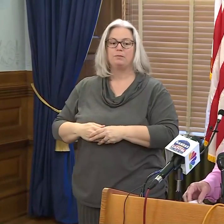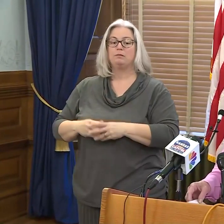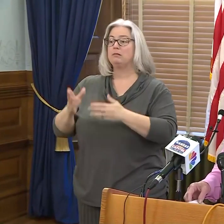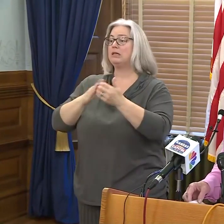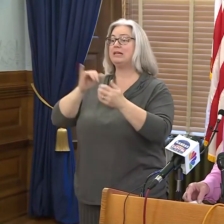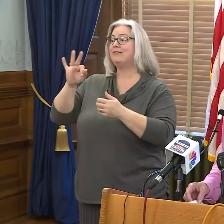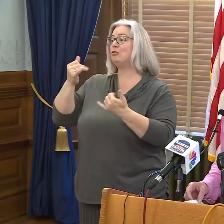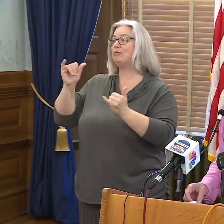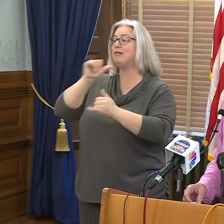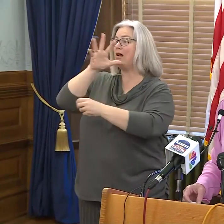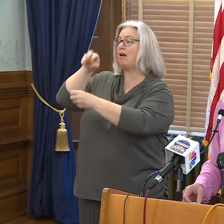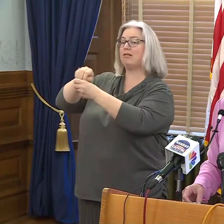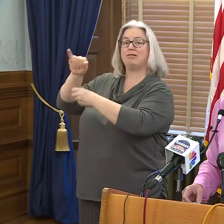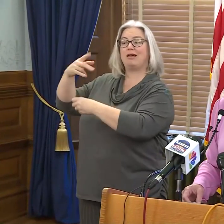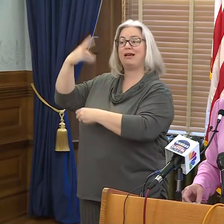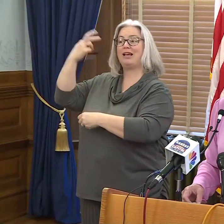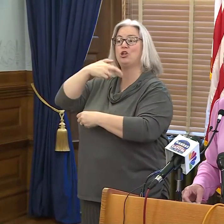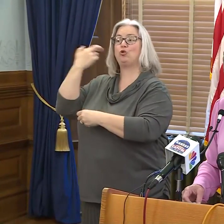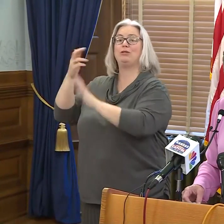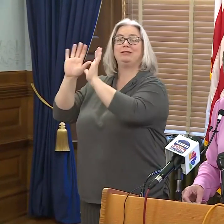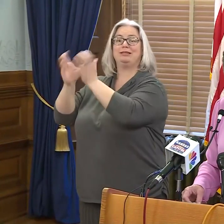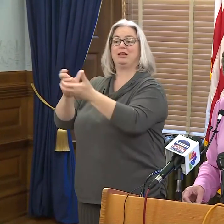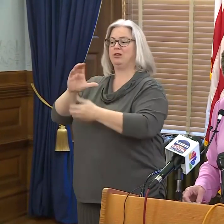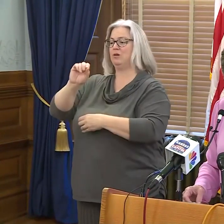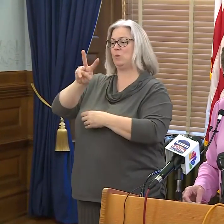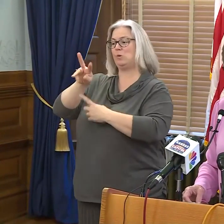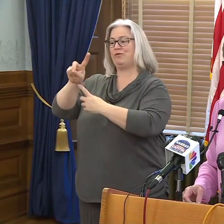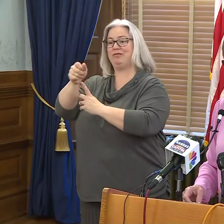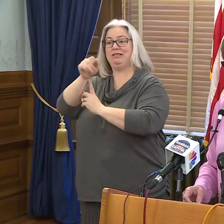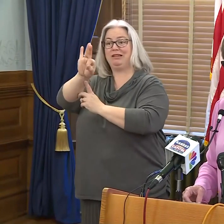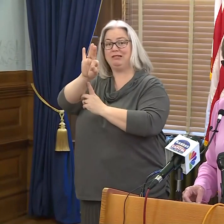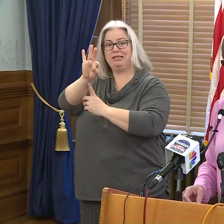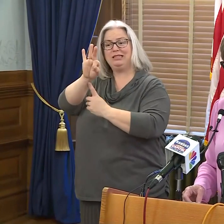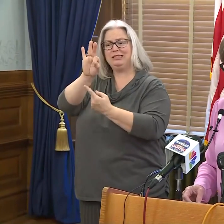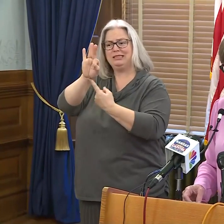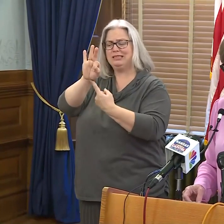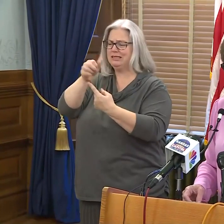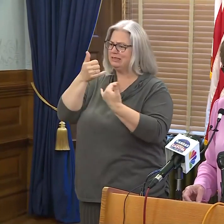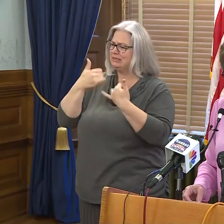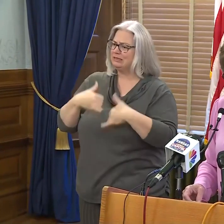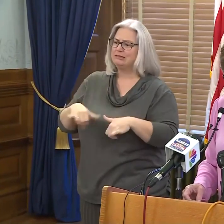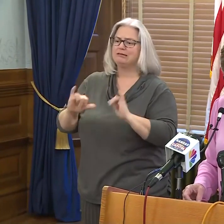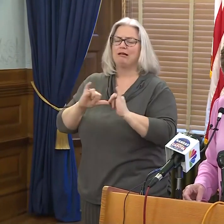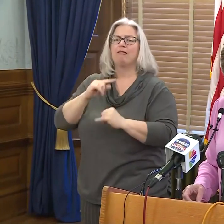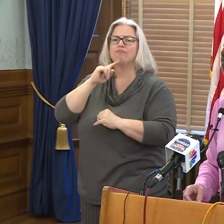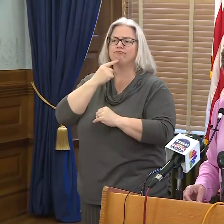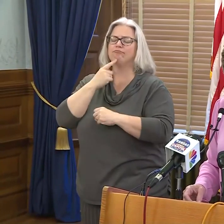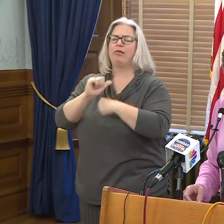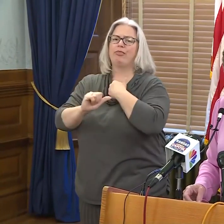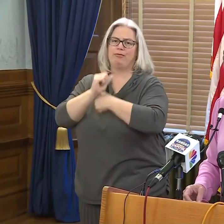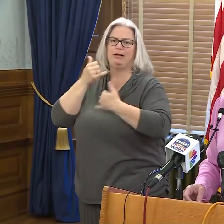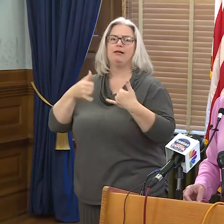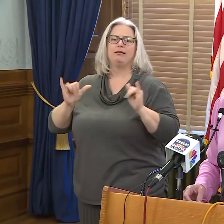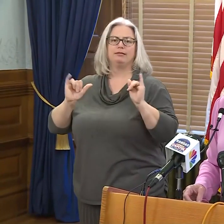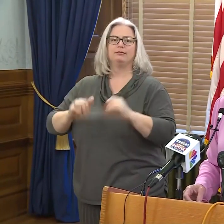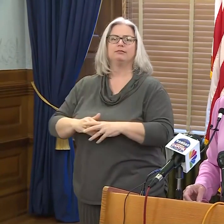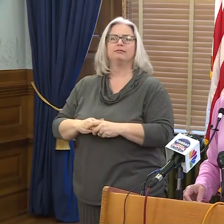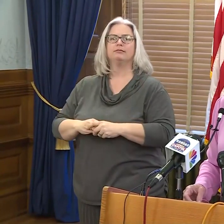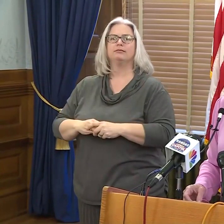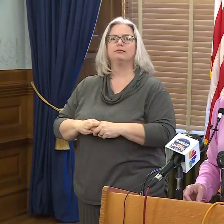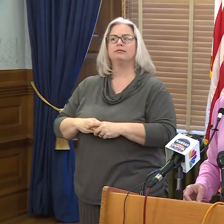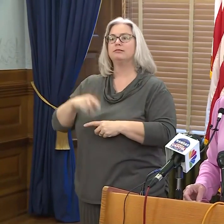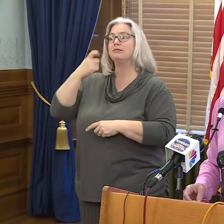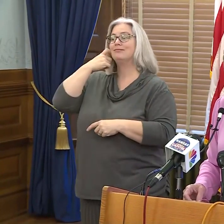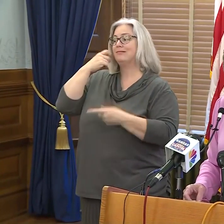if you are not part of a high-risk category, COVID-19 still remains a very serious threat. What